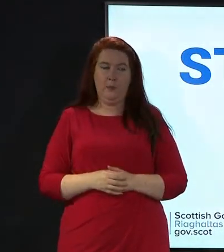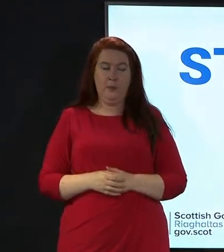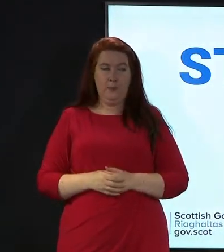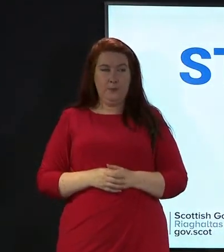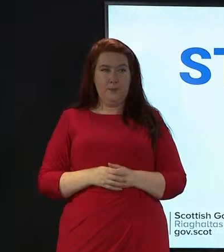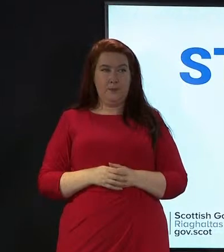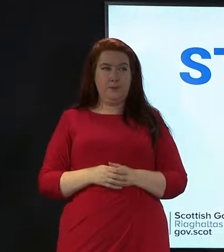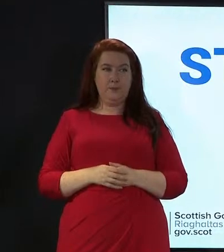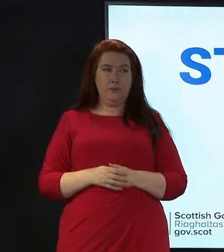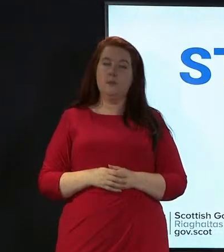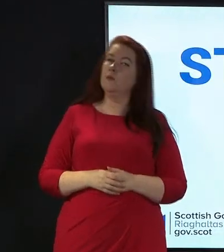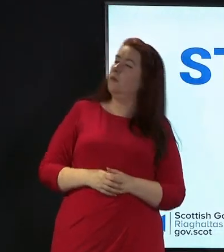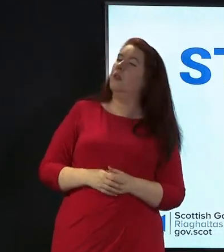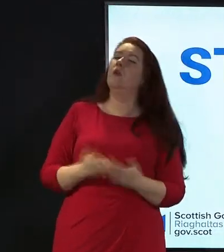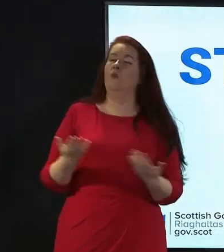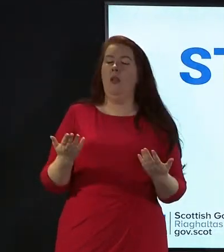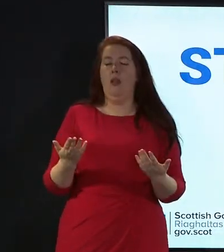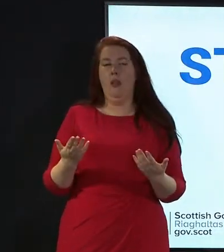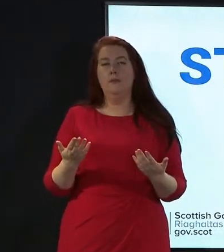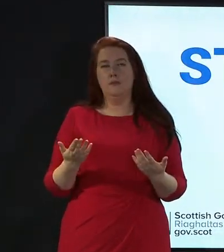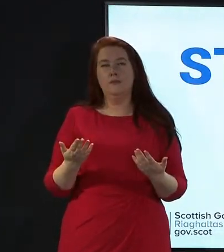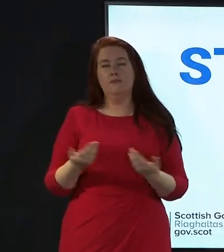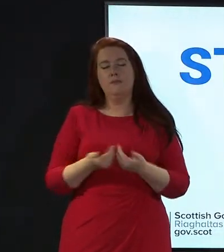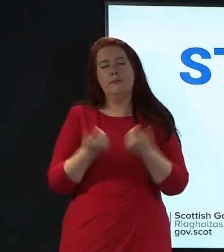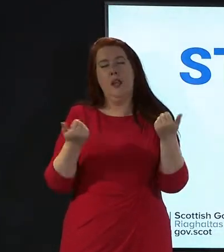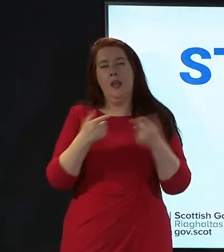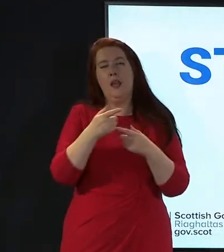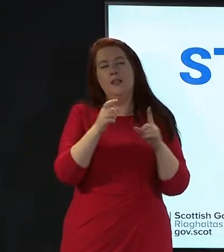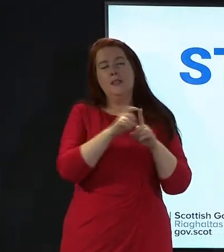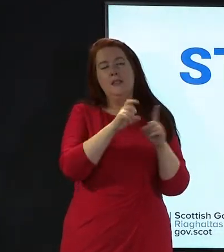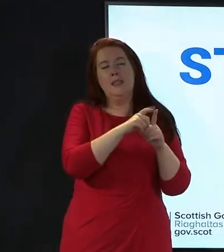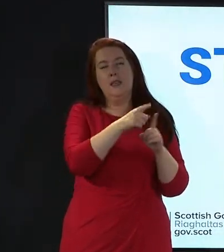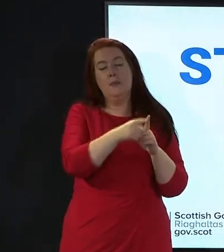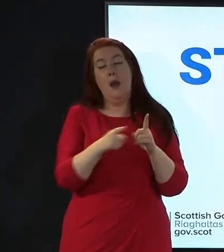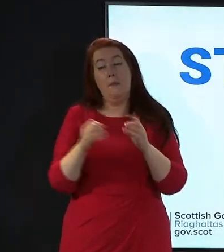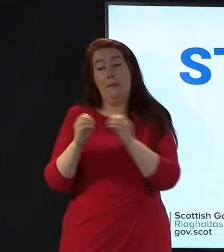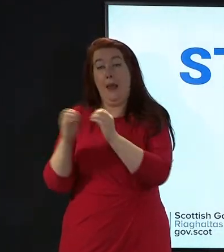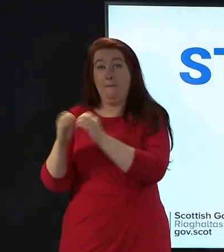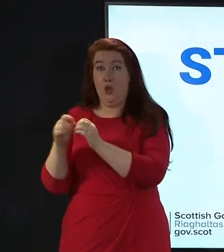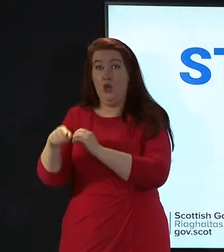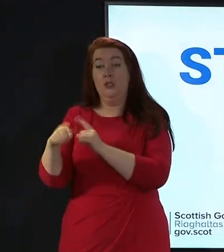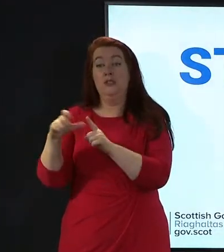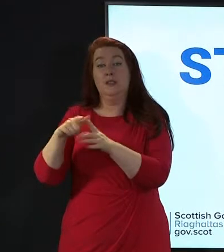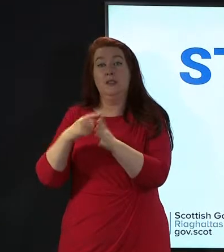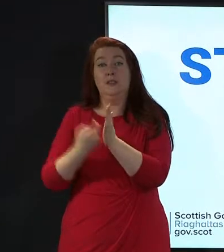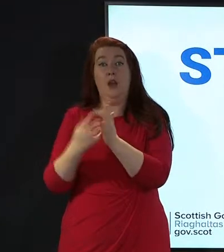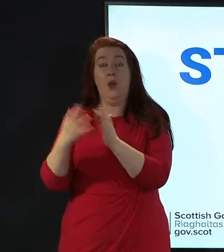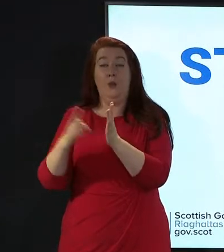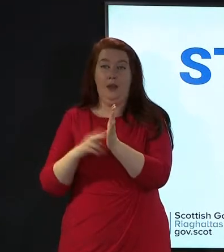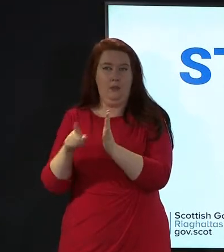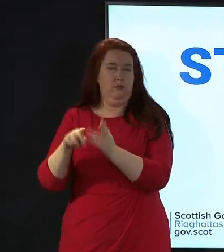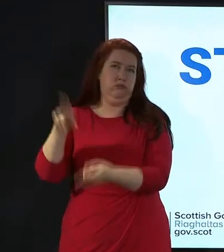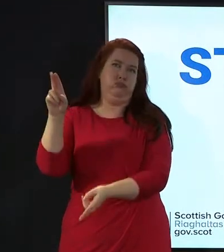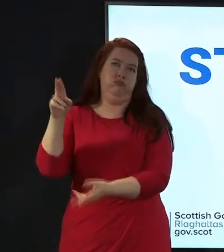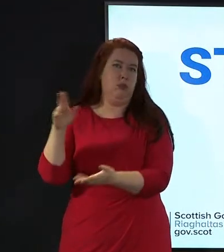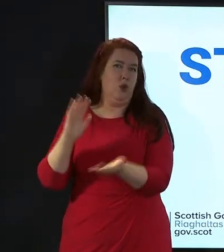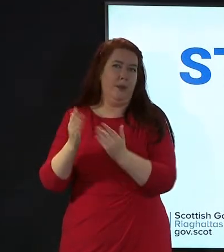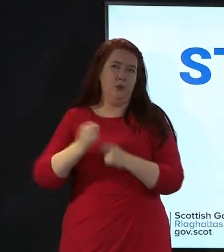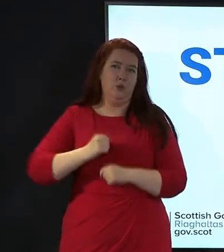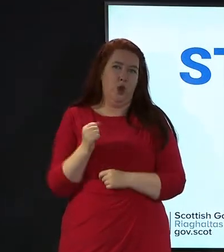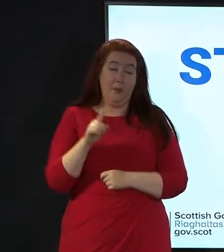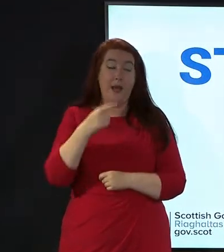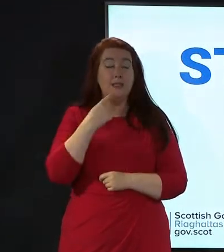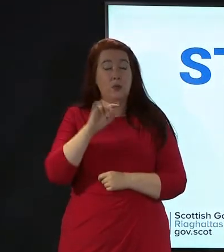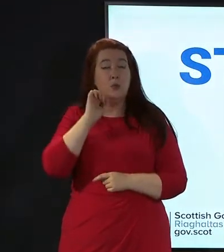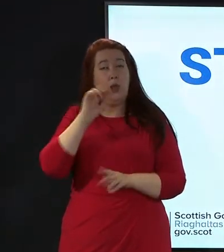Apart from Dundee, Blackburn with Darwin is still a fair bit above Scotland. But I said earlier on we're going to review that again over the